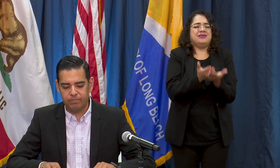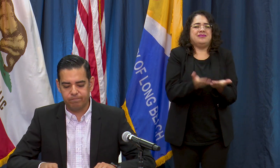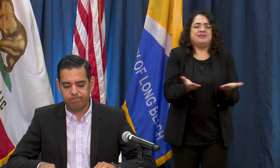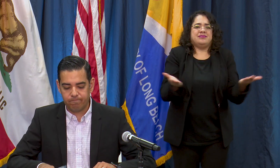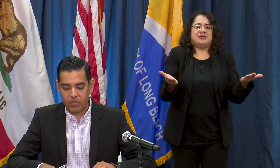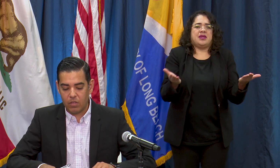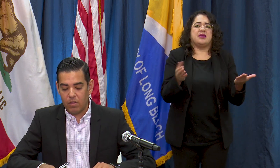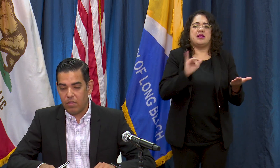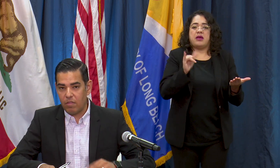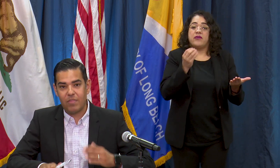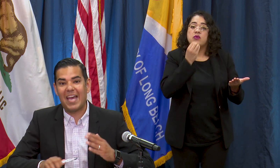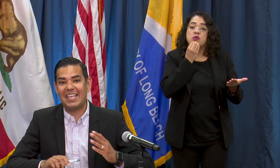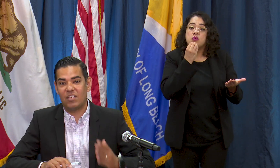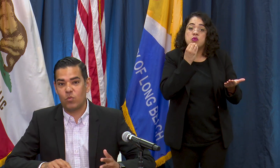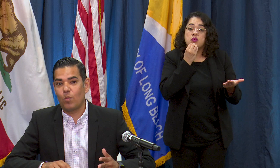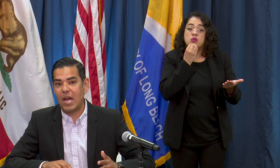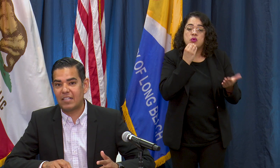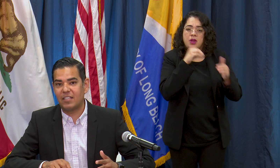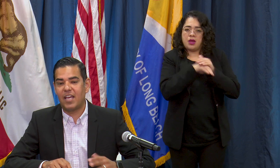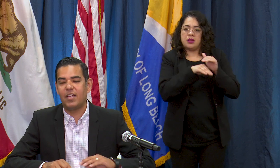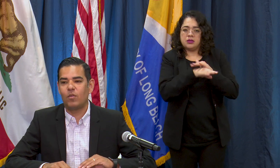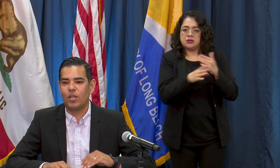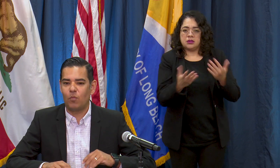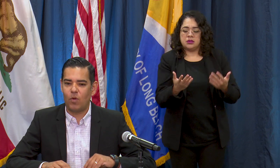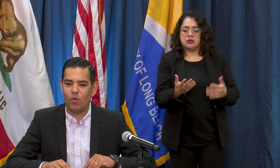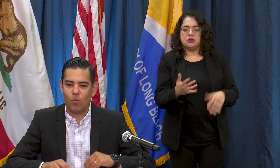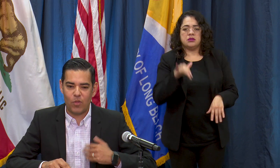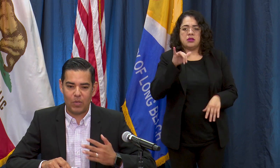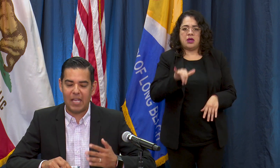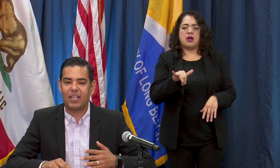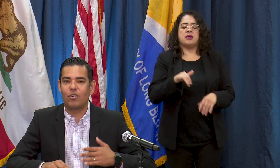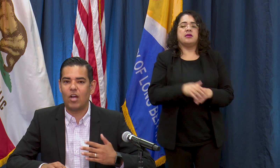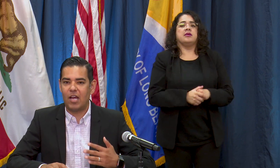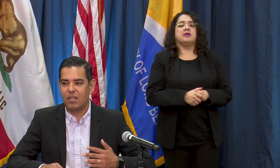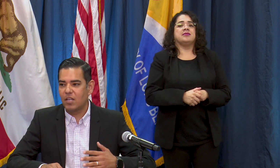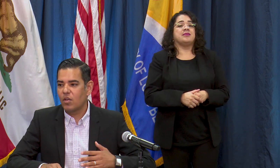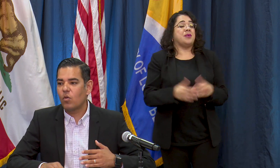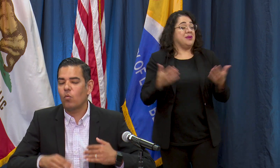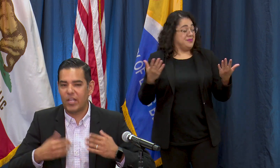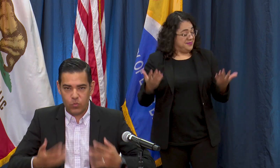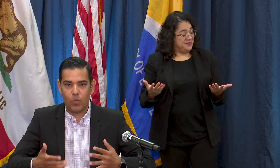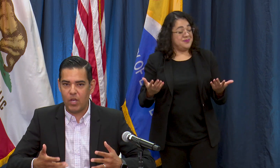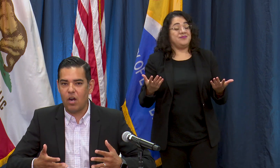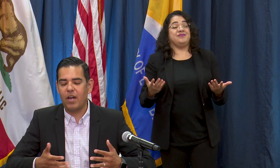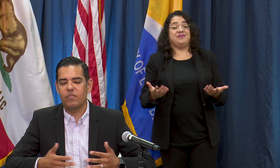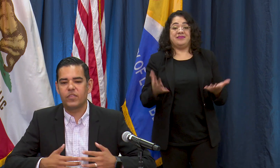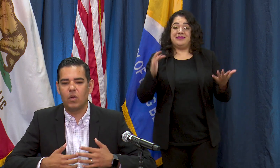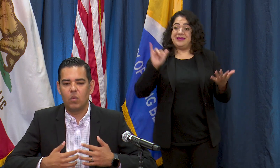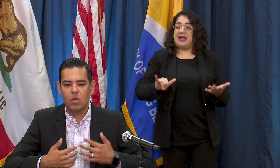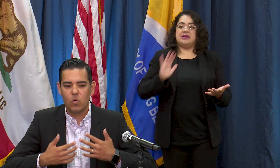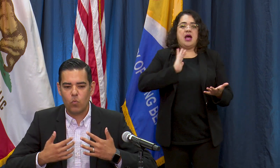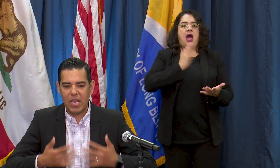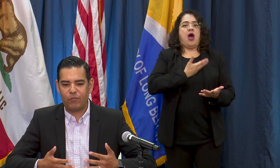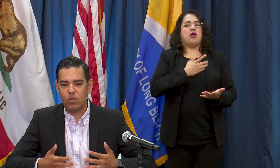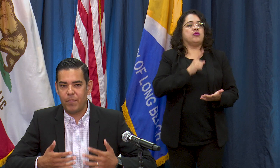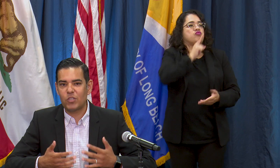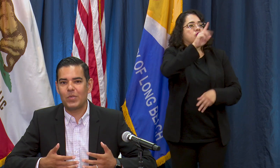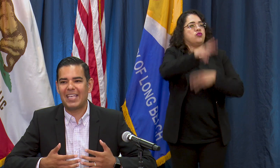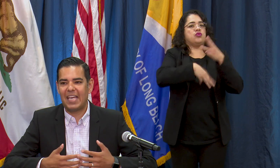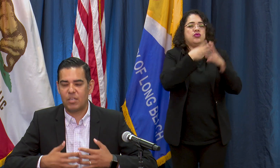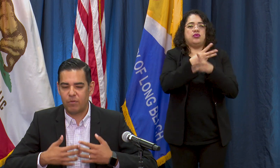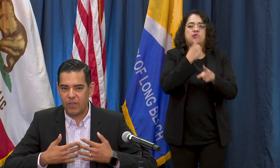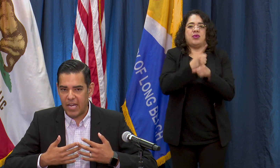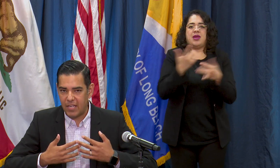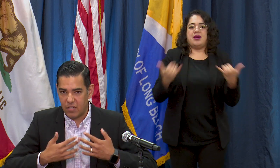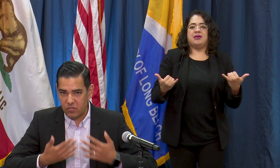so that is where we're at today. Whether we like it or not, that's where we are. And so we have to do the best